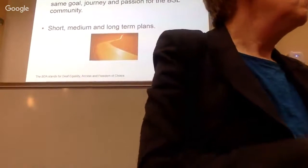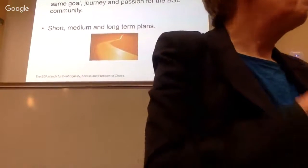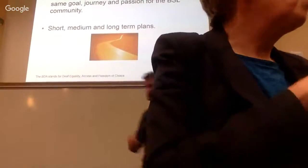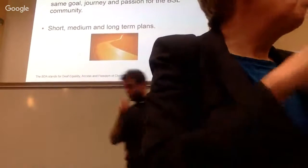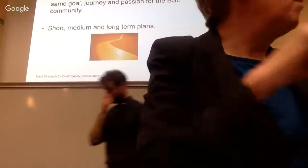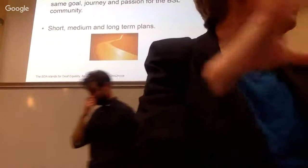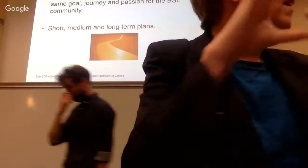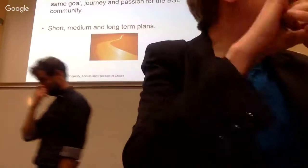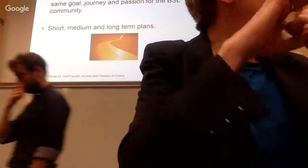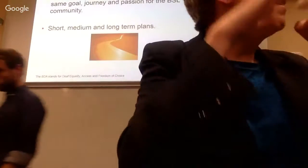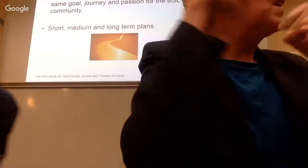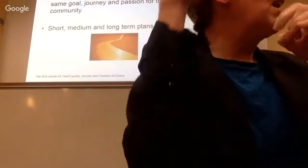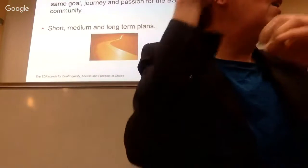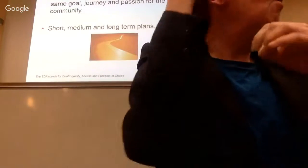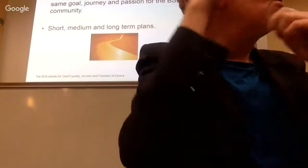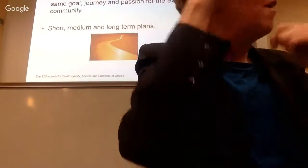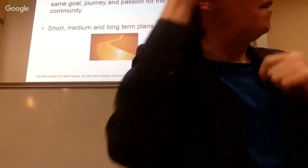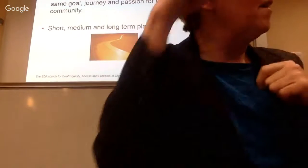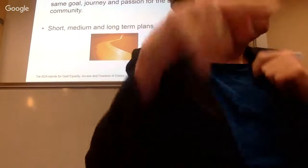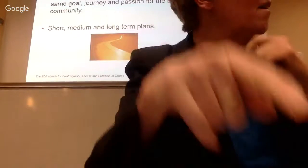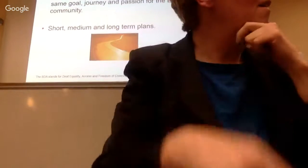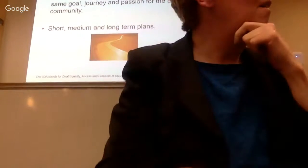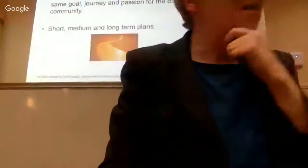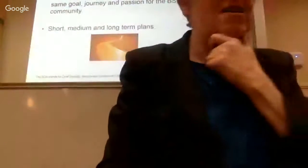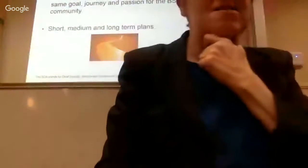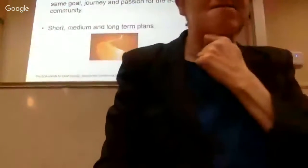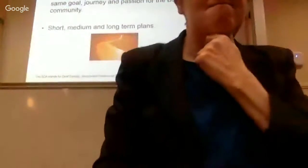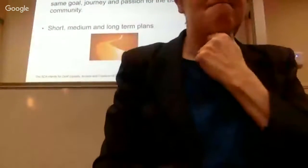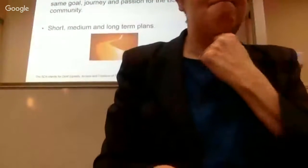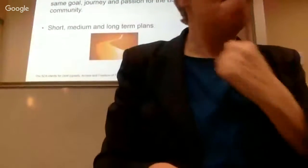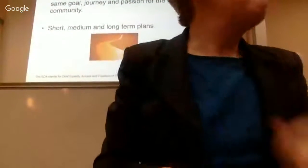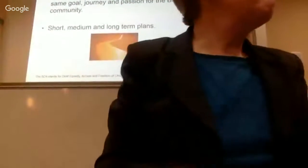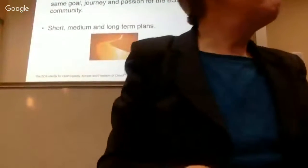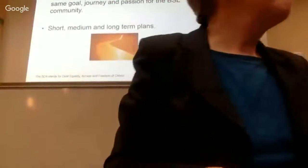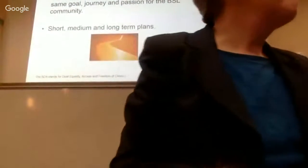Stacey, the problem with connecting to the cloud, I